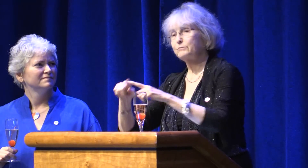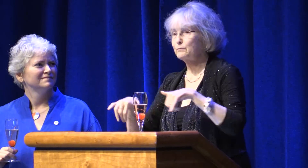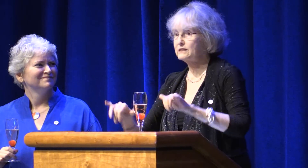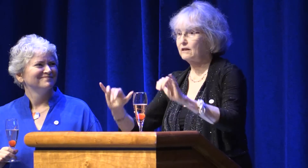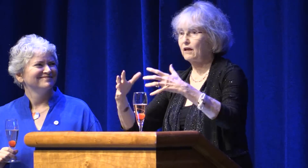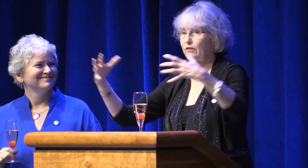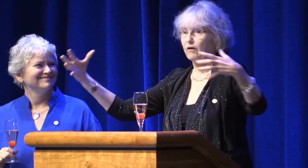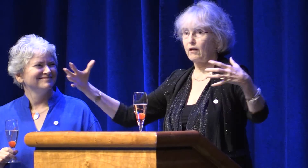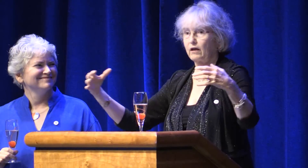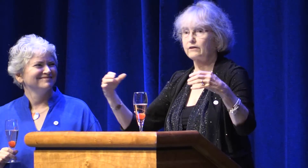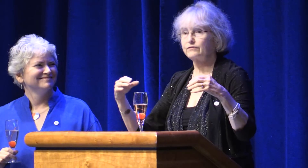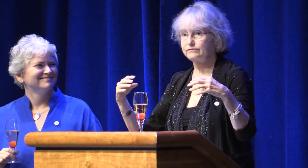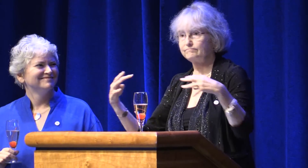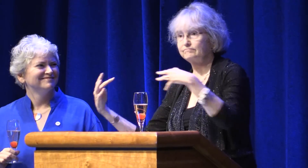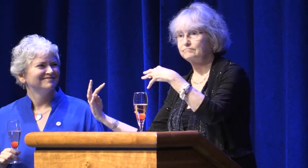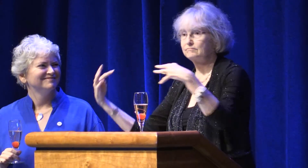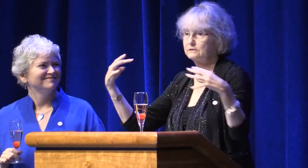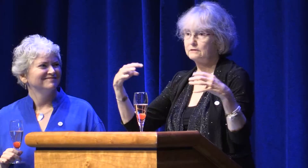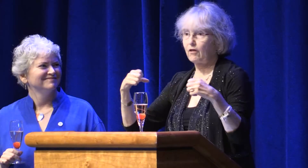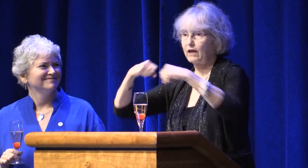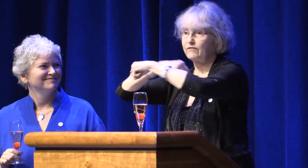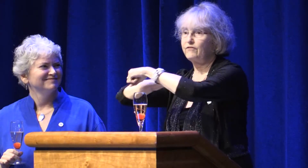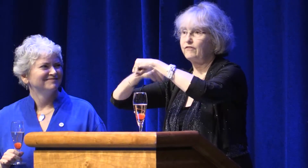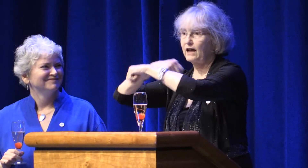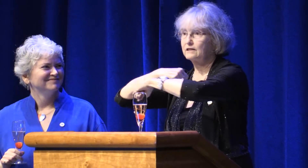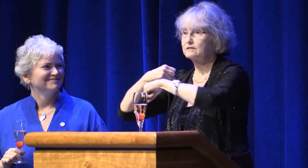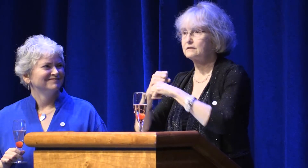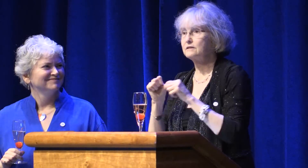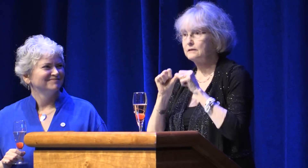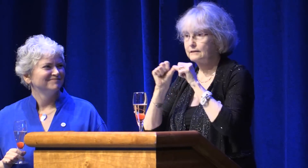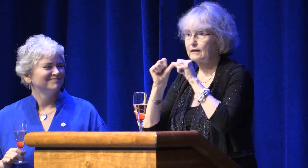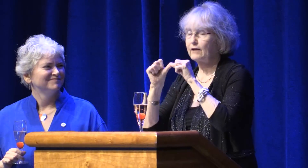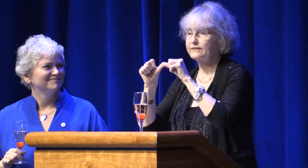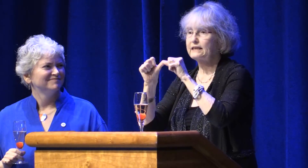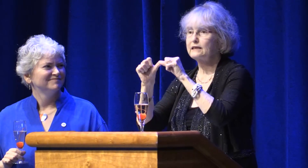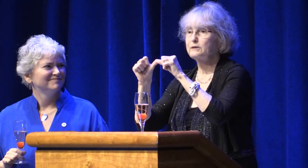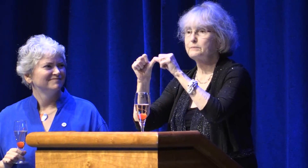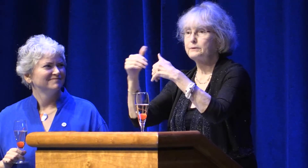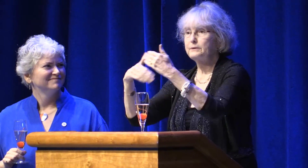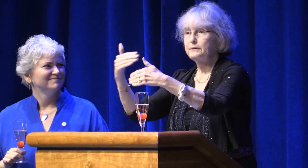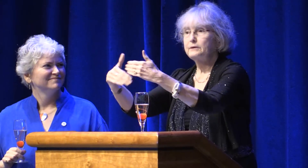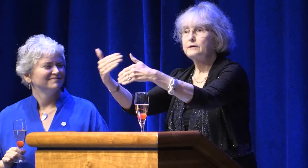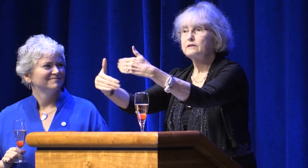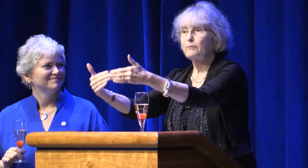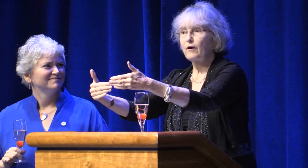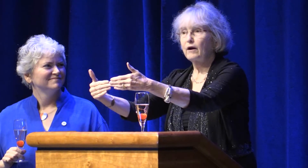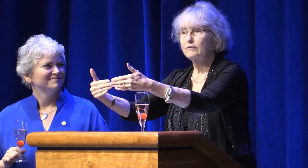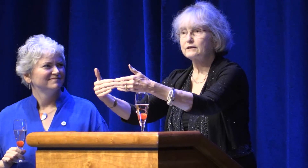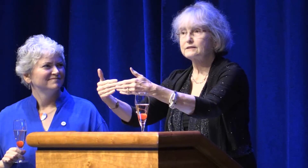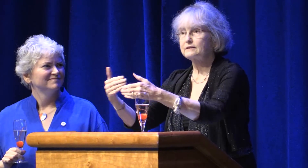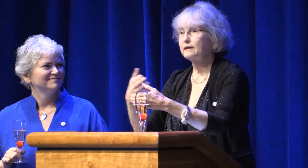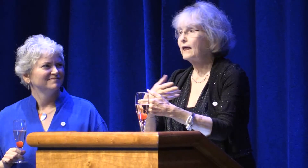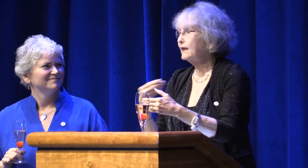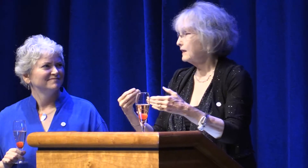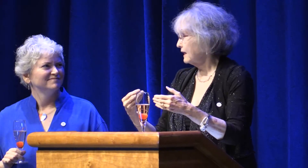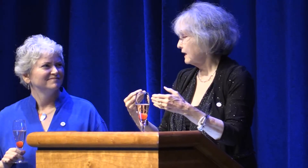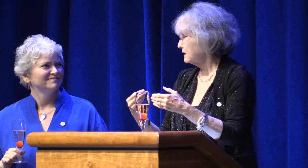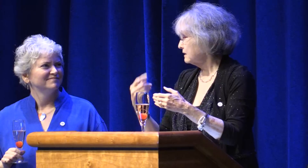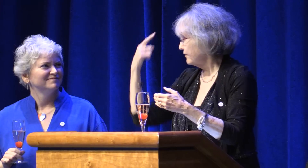making our lives easier and easier, but as you heard, we have a lot of battles still to fight. We have a lot of progress still to make.